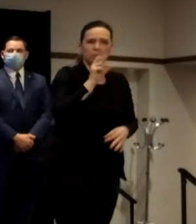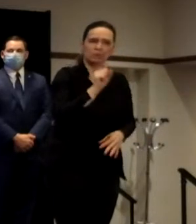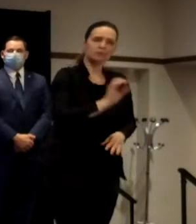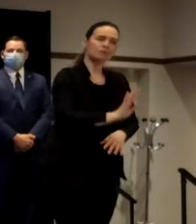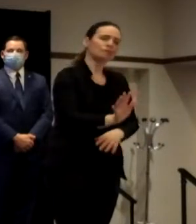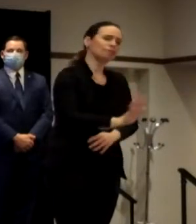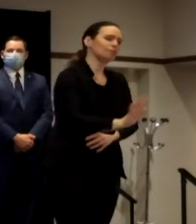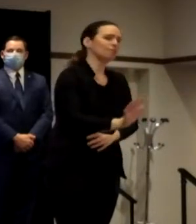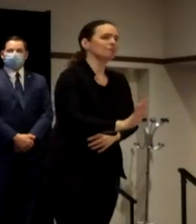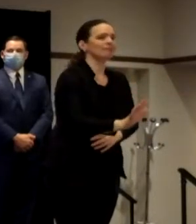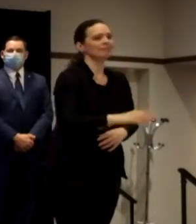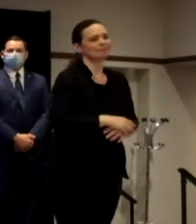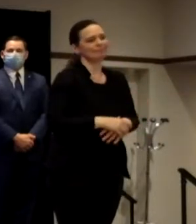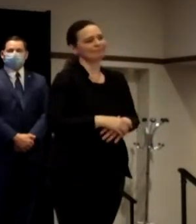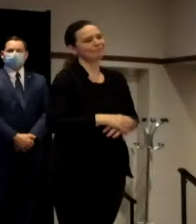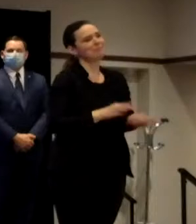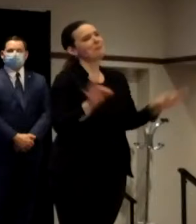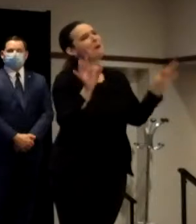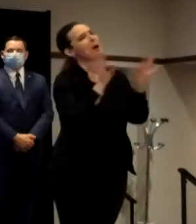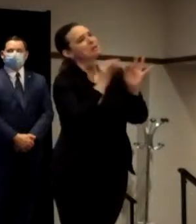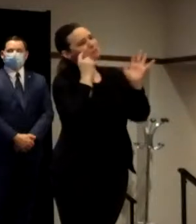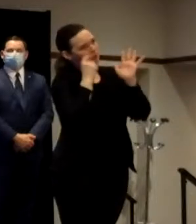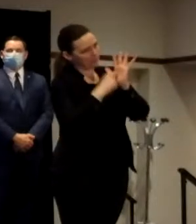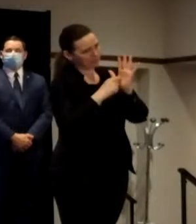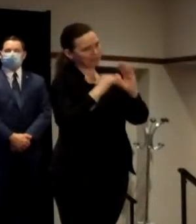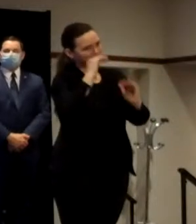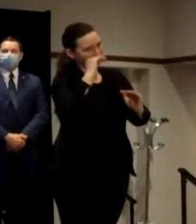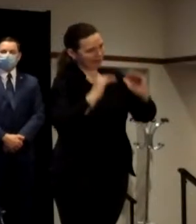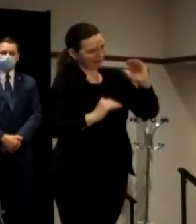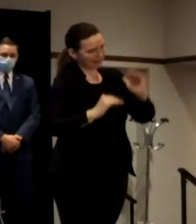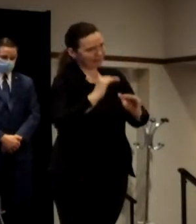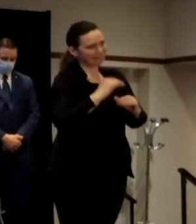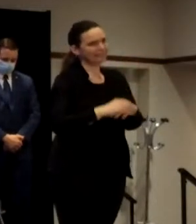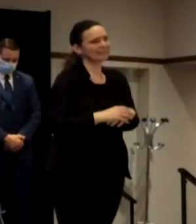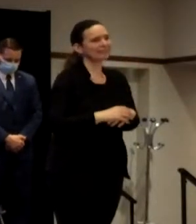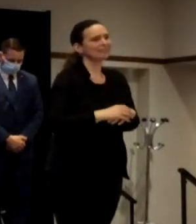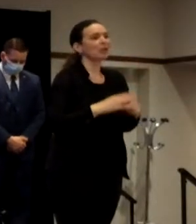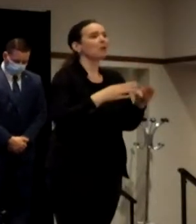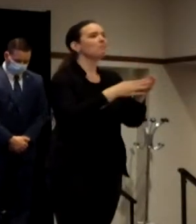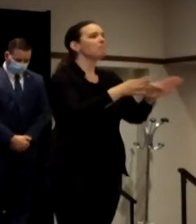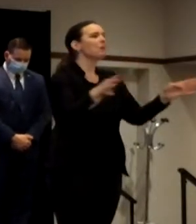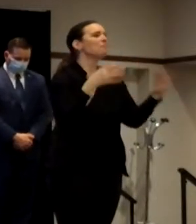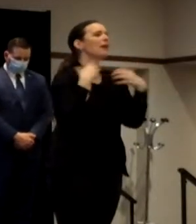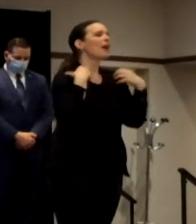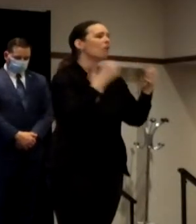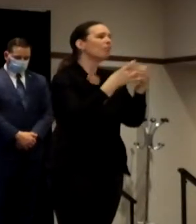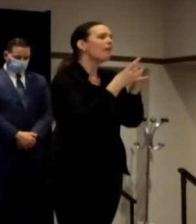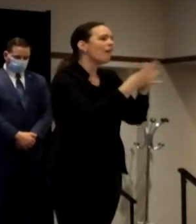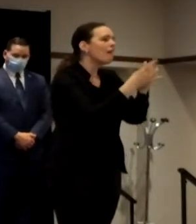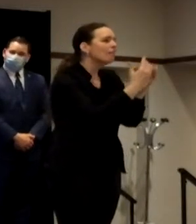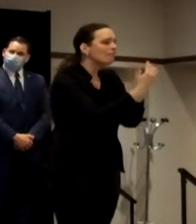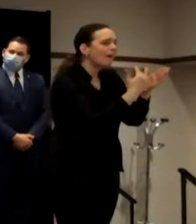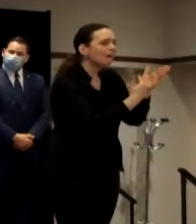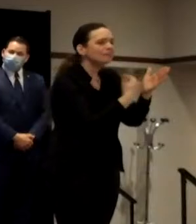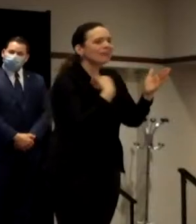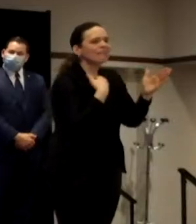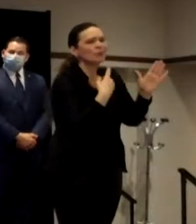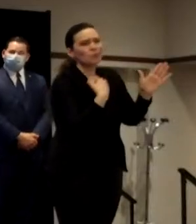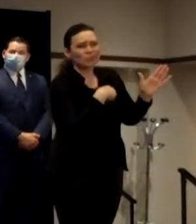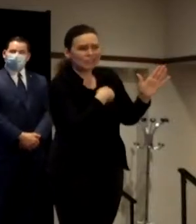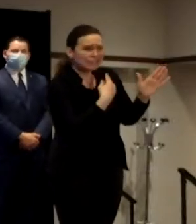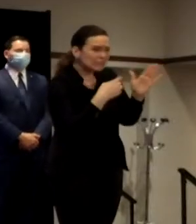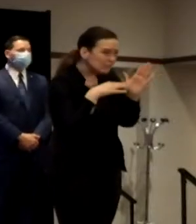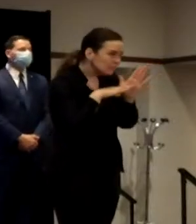So that is very crucial that we stick to the public health guidance, which is still continuing. This is very unique to the